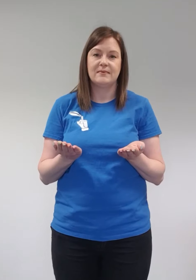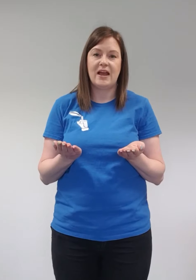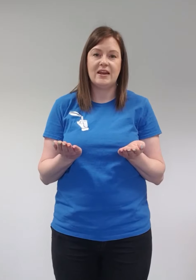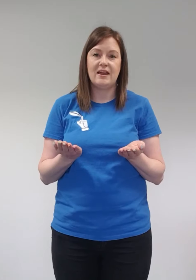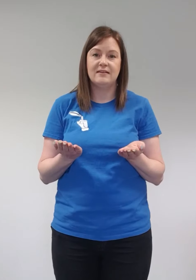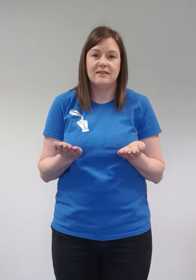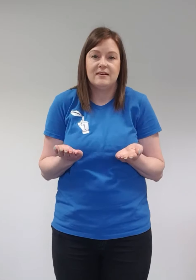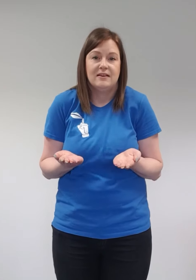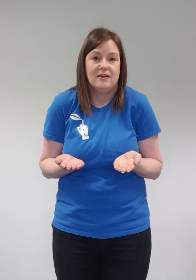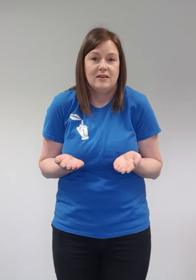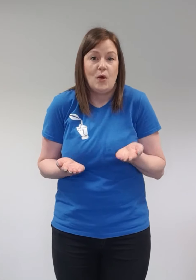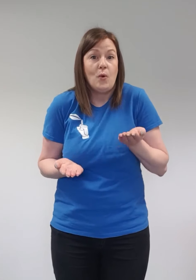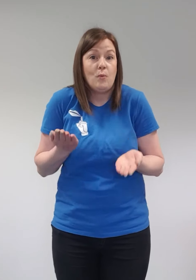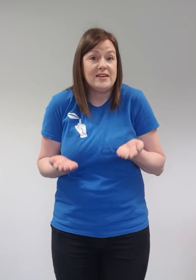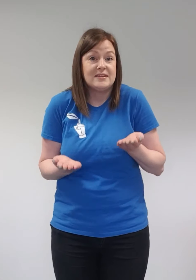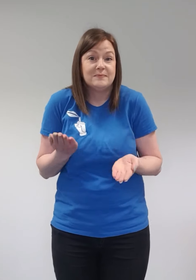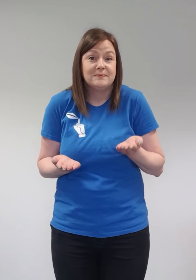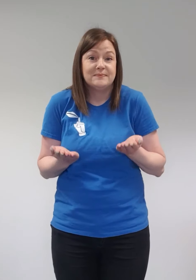And again, weight.